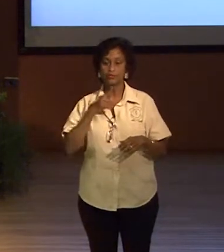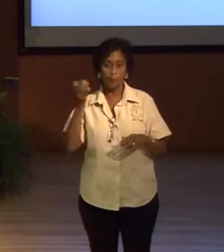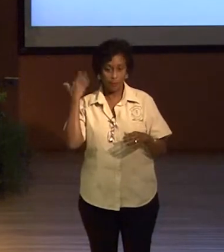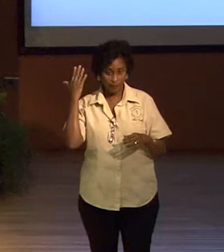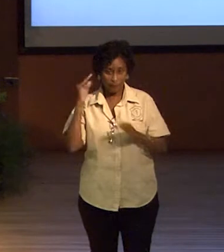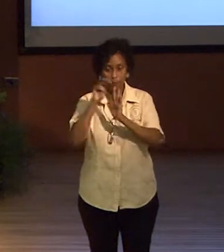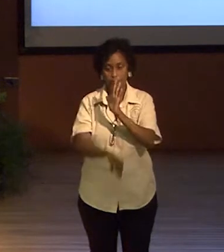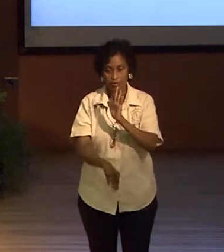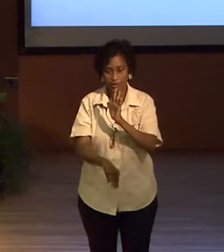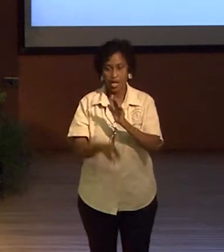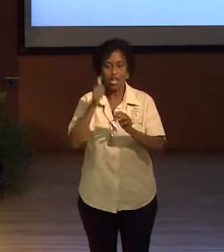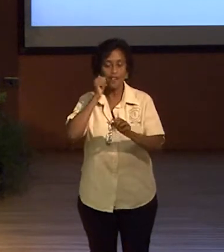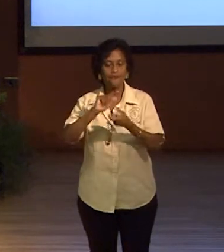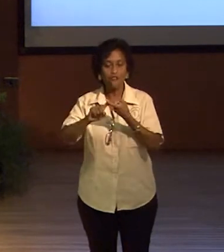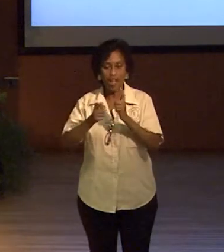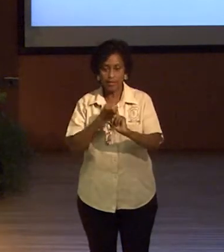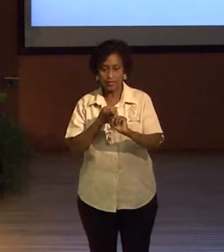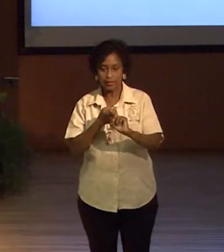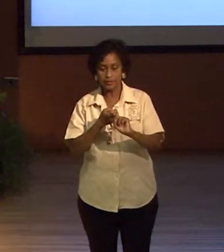girlfriend